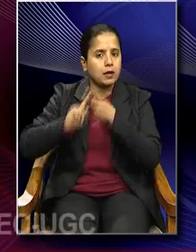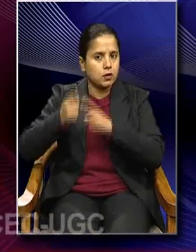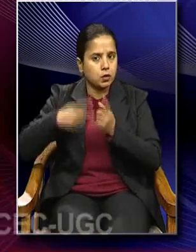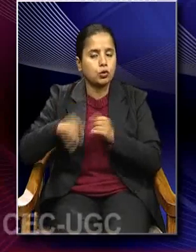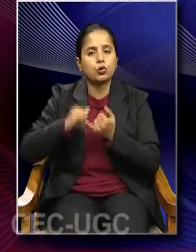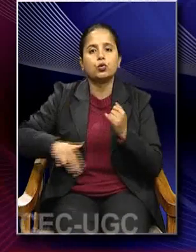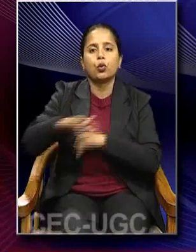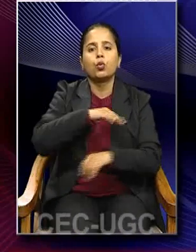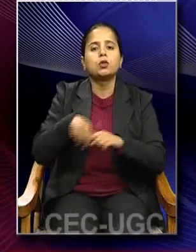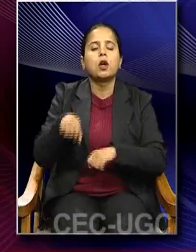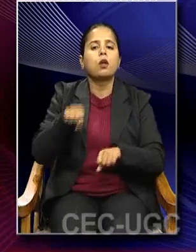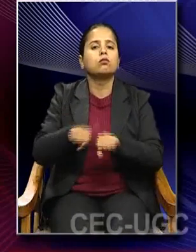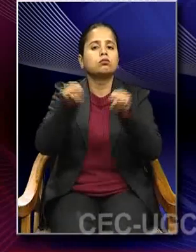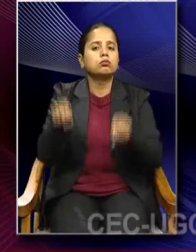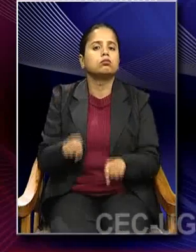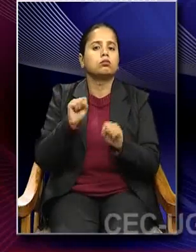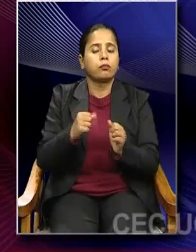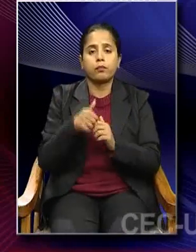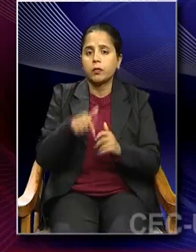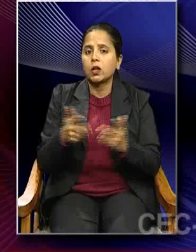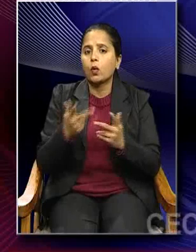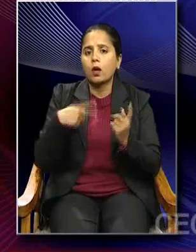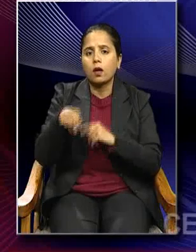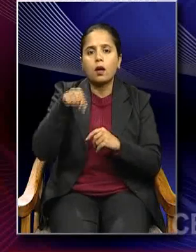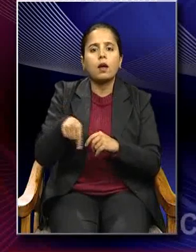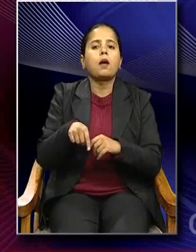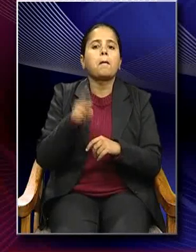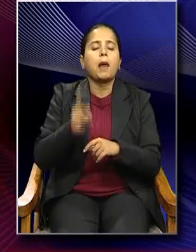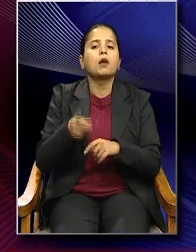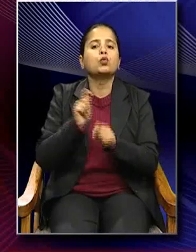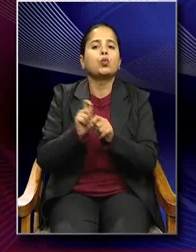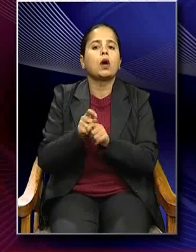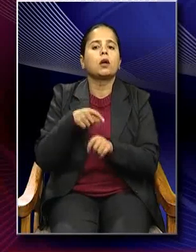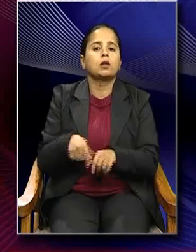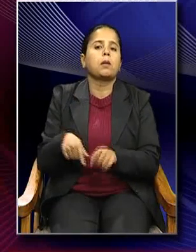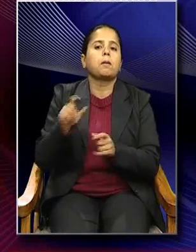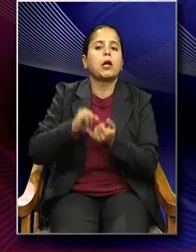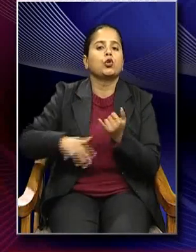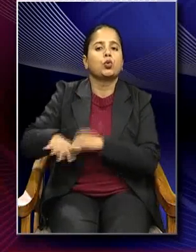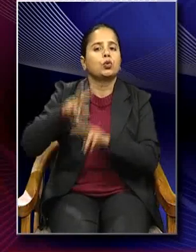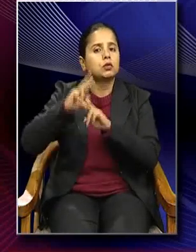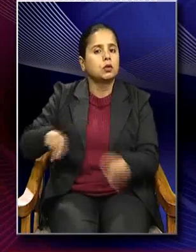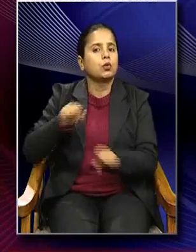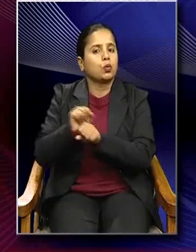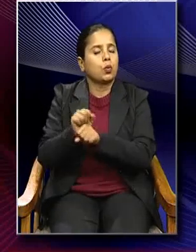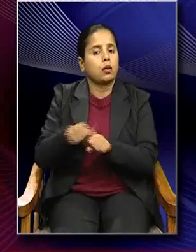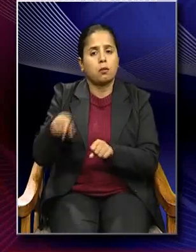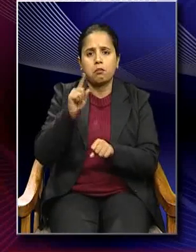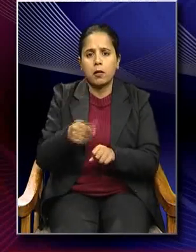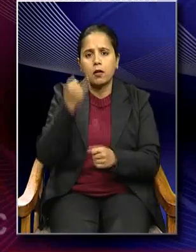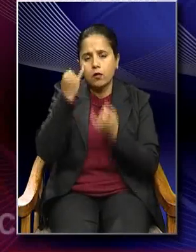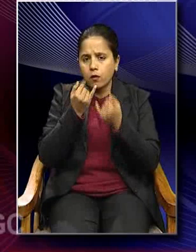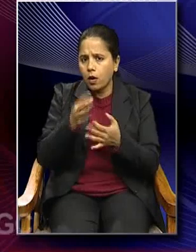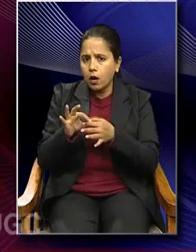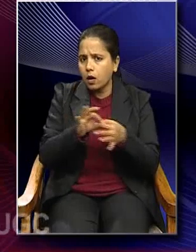social structure. So this is what is the task of sociologists, to find the interrelation